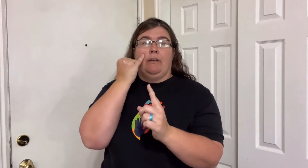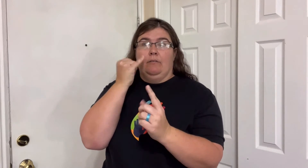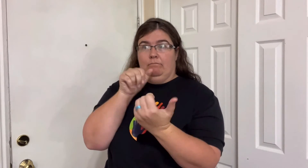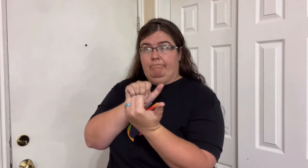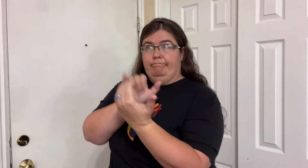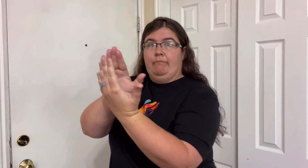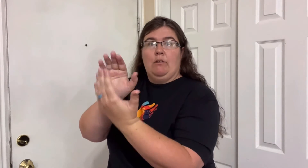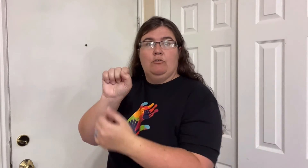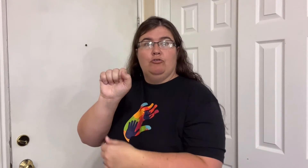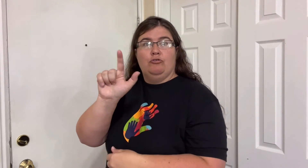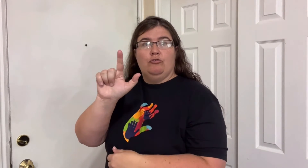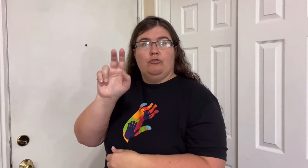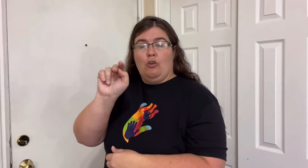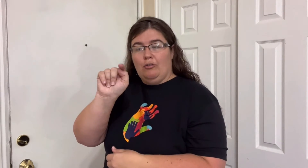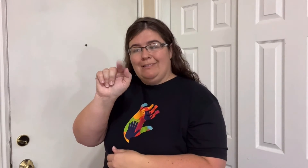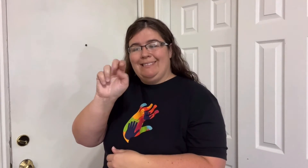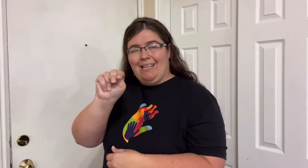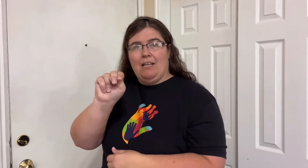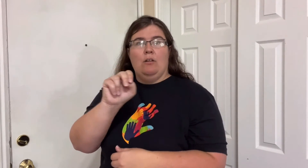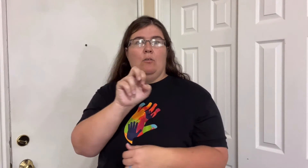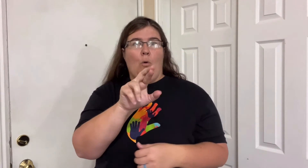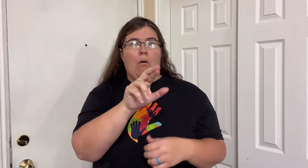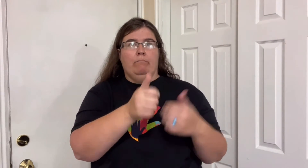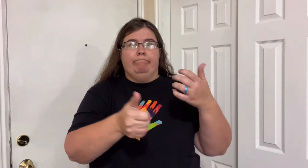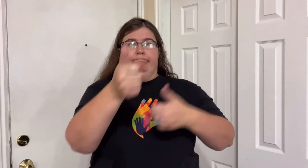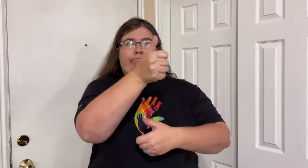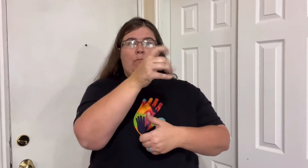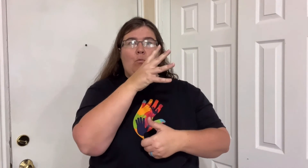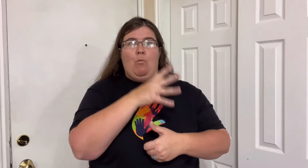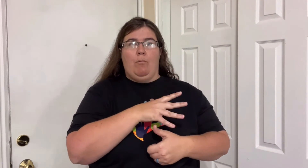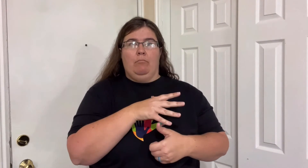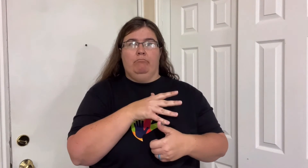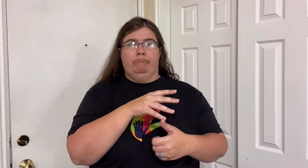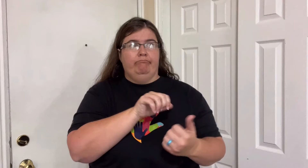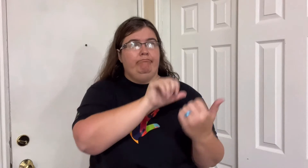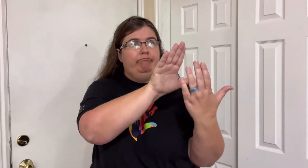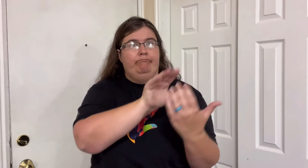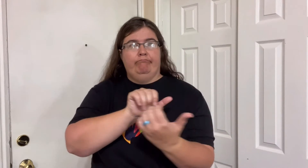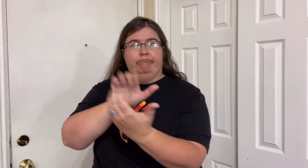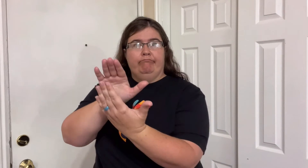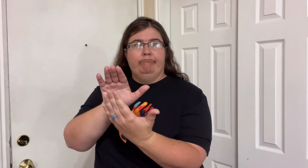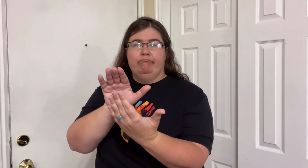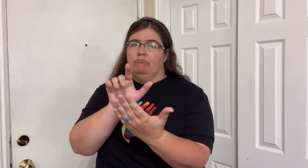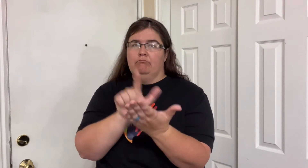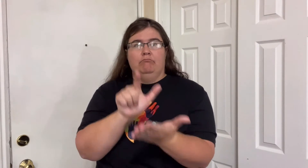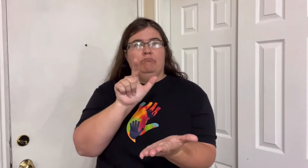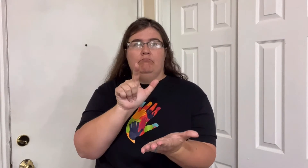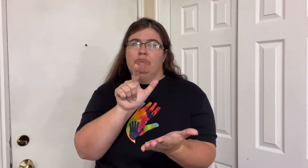in front of the Sultan or the head woman in the harem. It was forbidden to